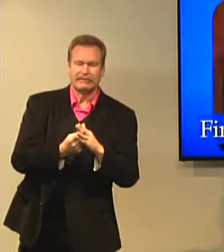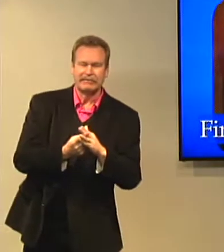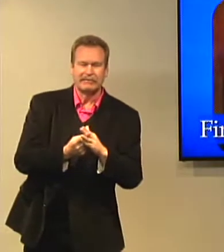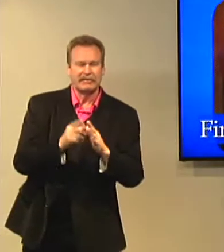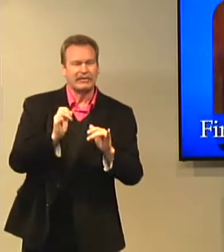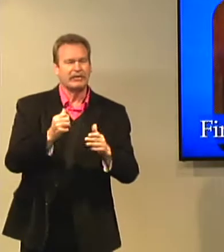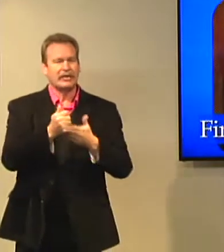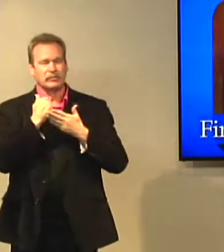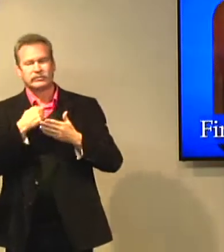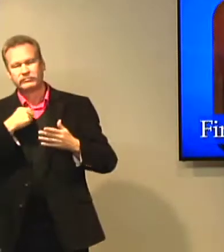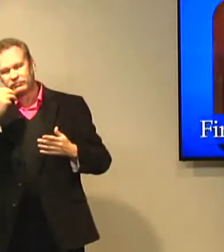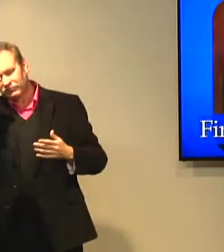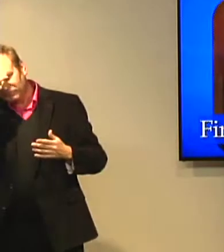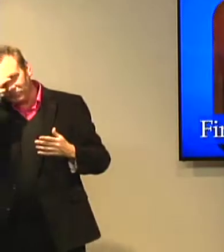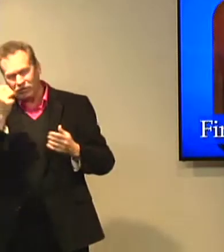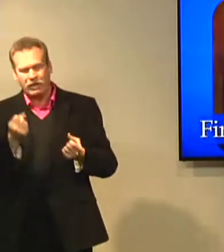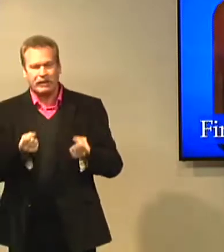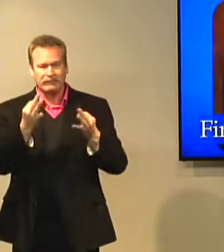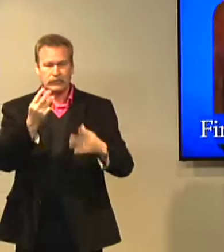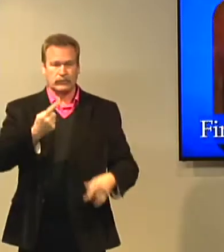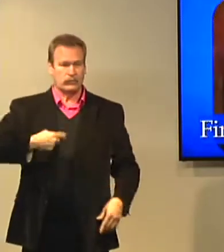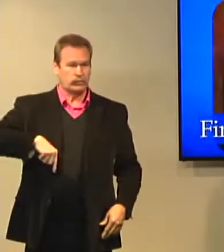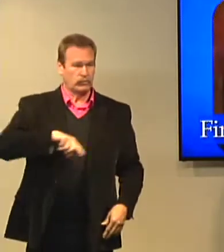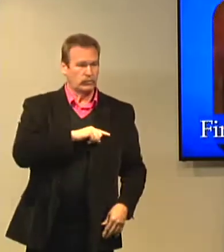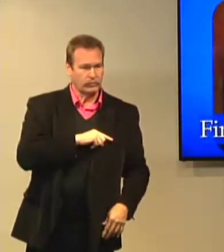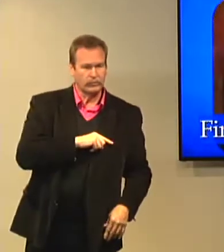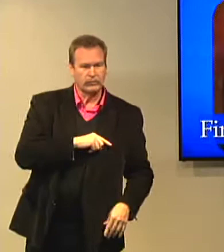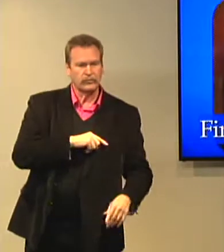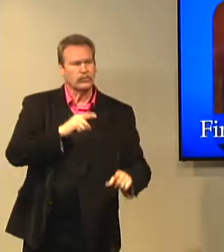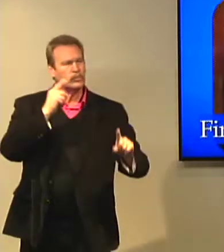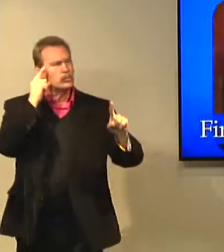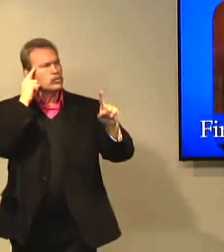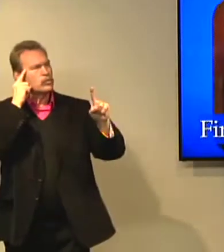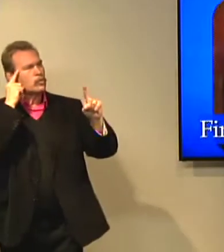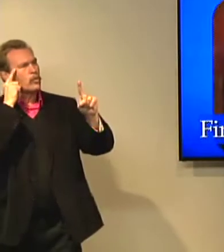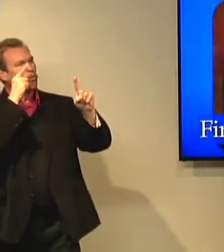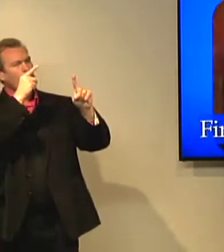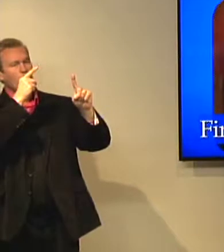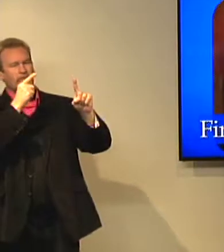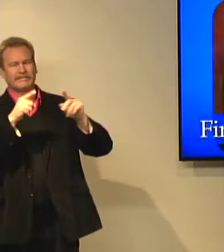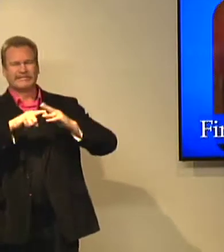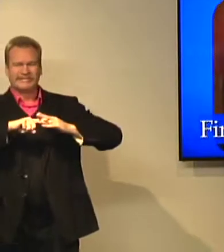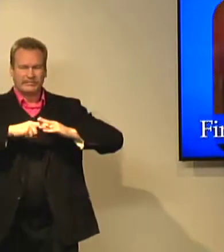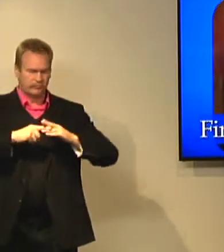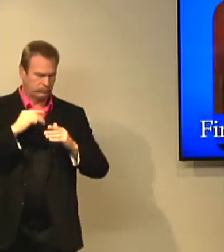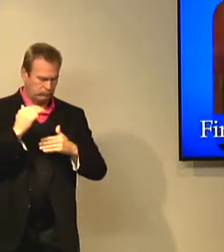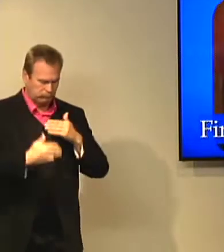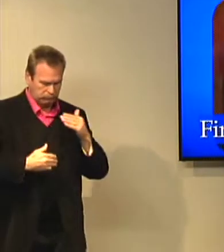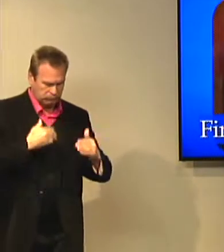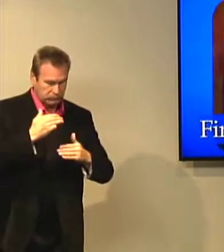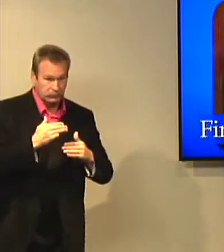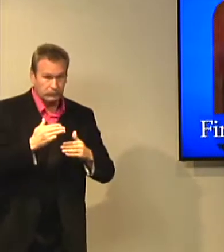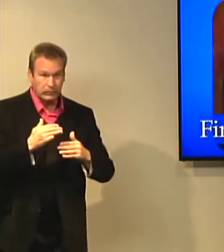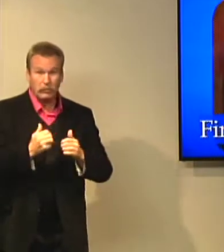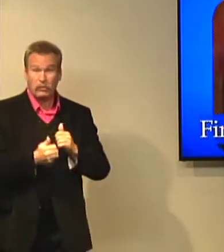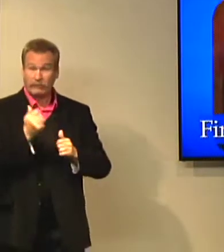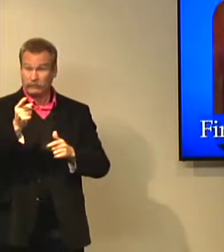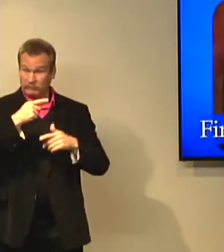the title of my message is Finishing What You Start. And so I'm thinking, how many of us have this goal? So we started out.